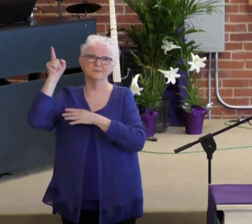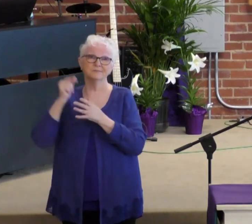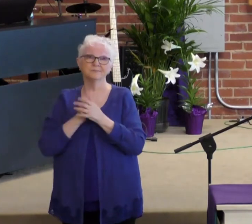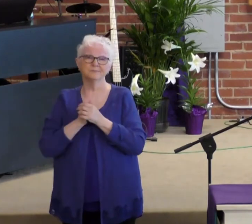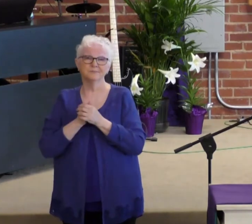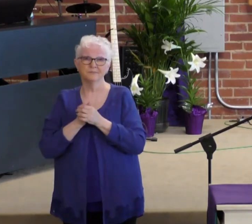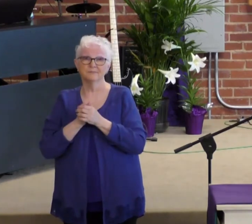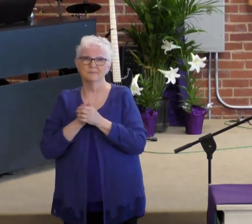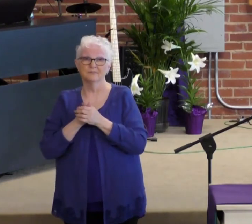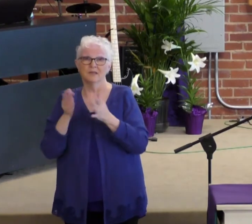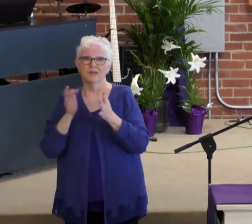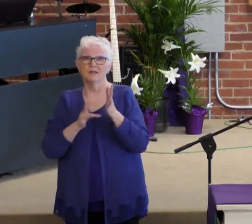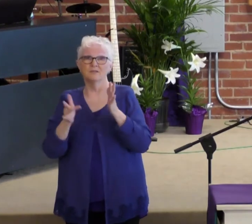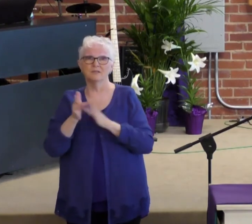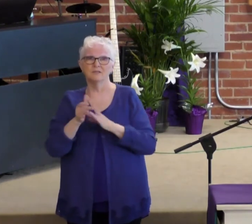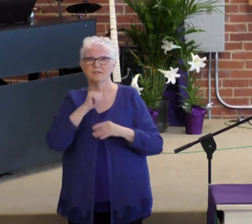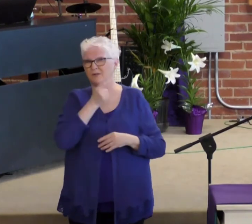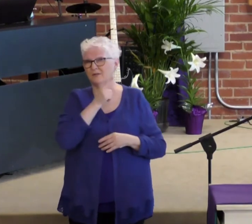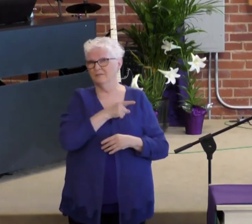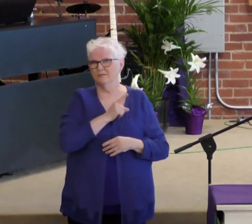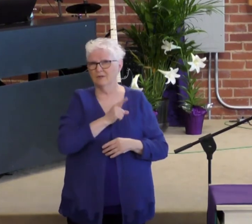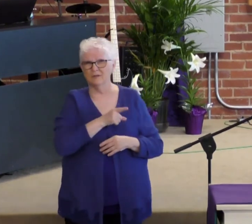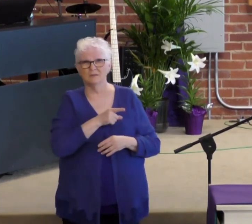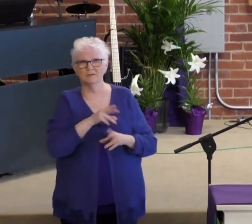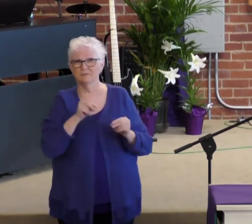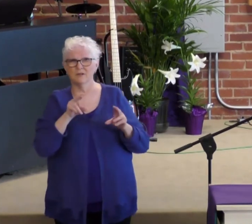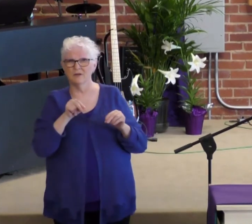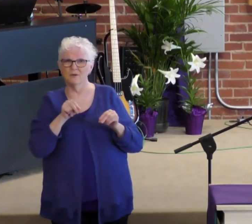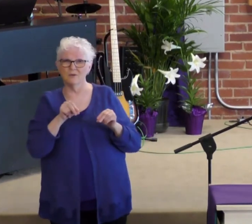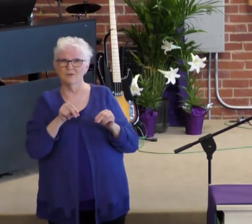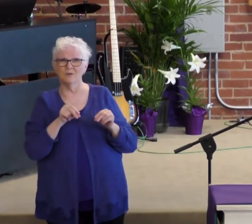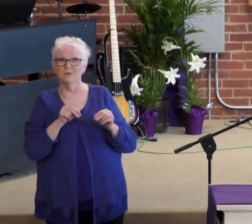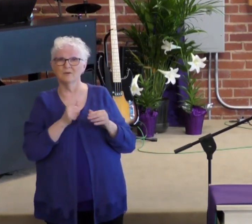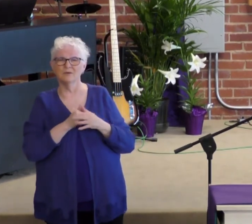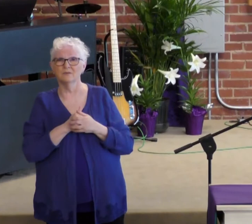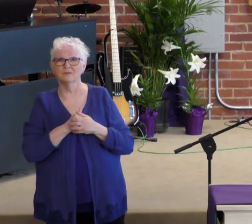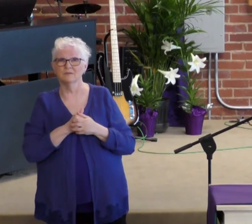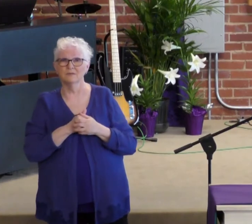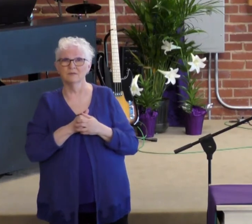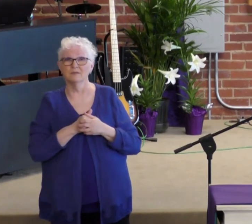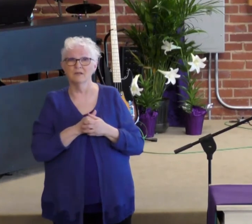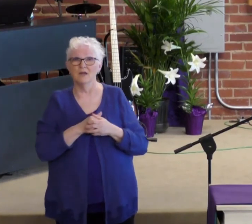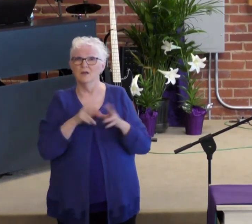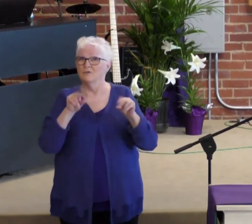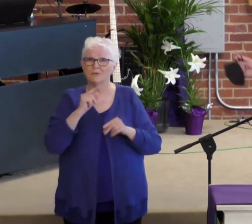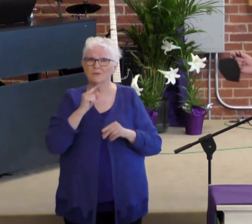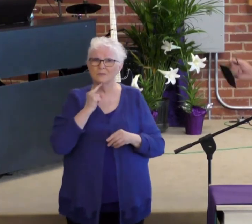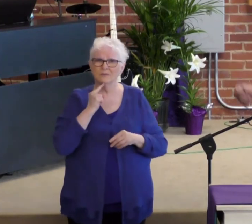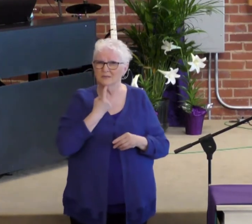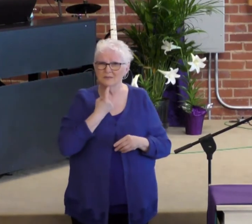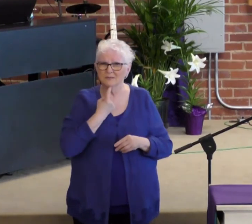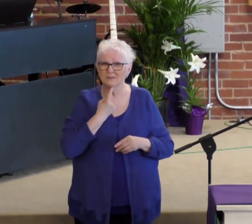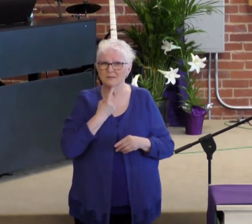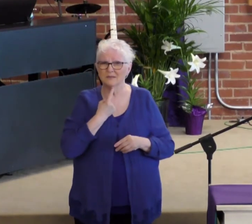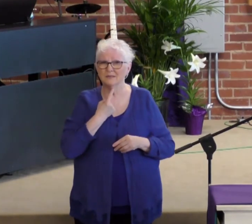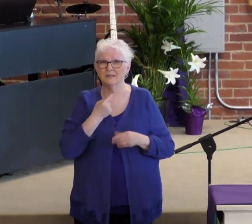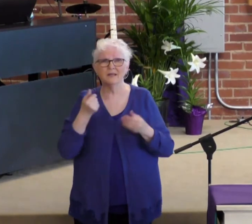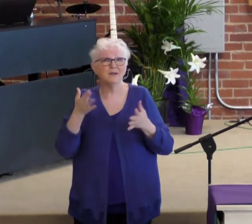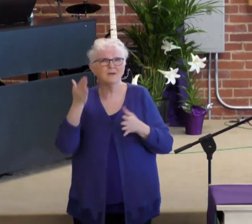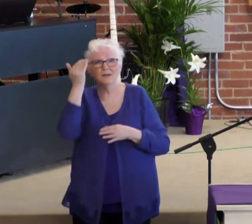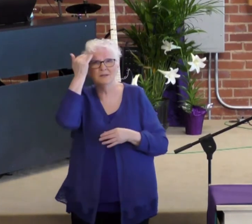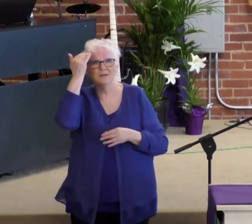not chastise them or even hint a bit of disappointment in them. He already knew.